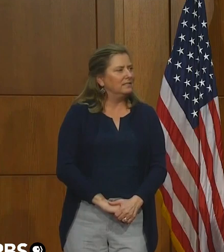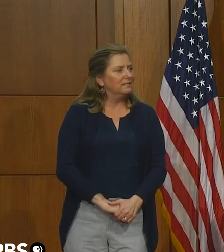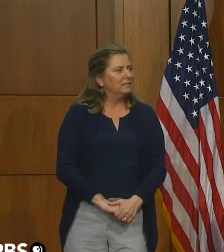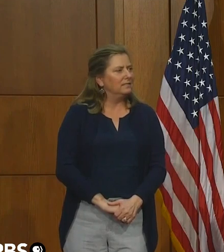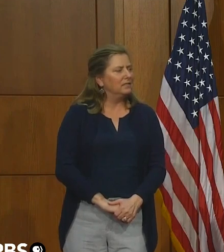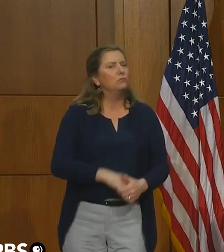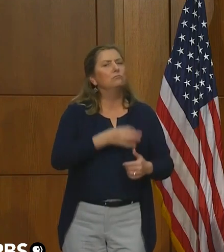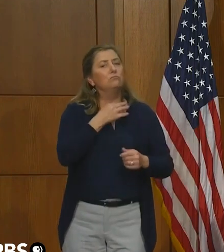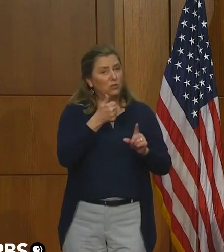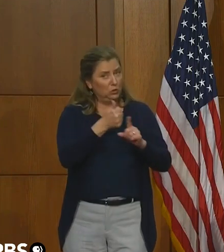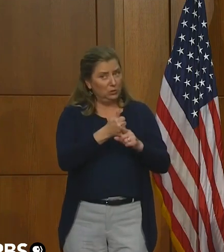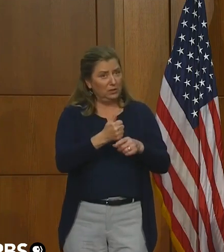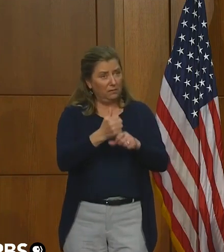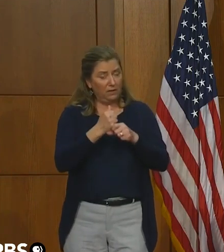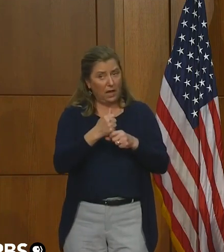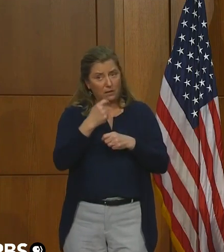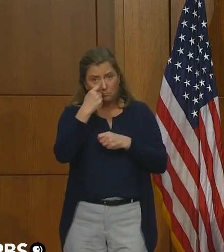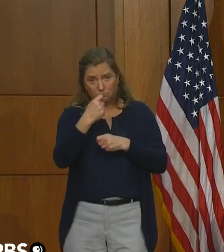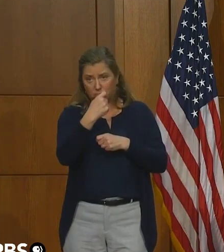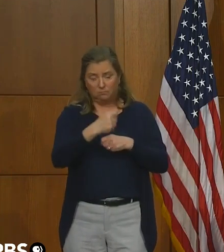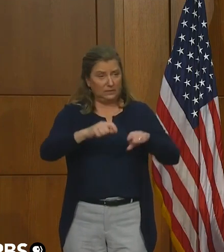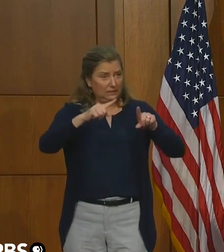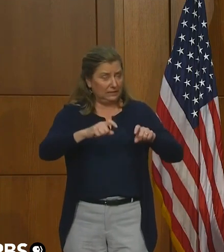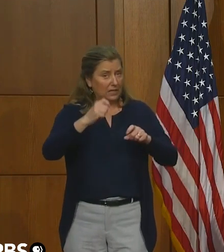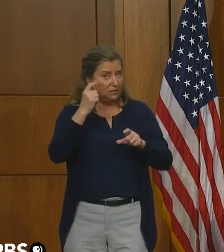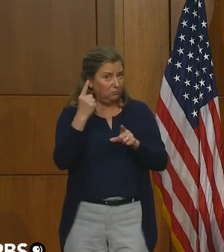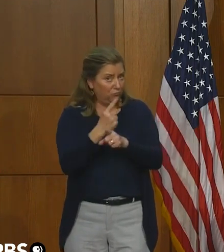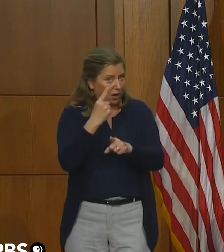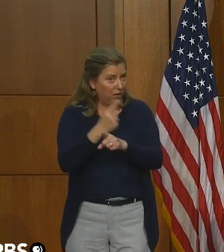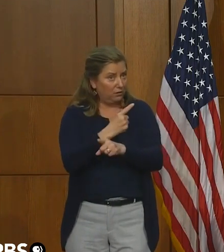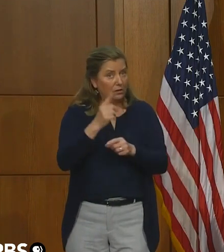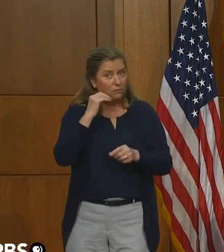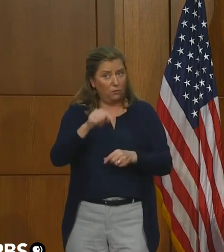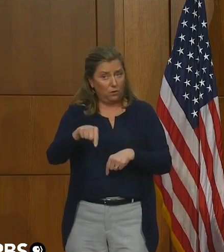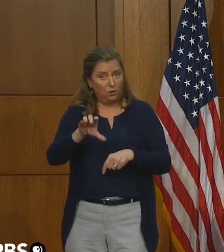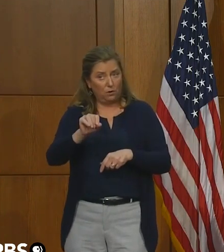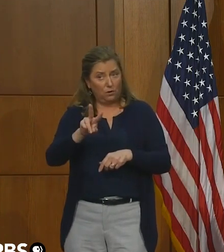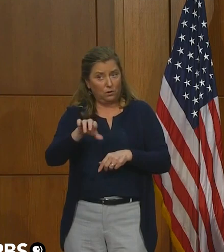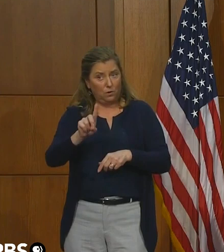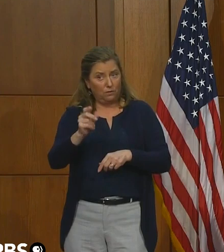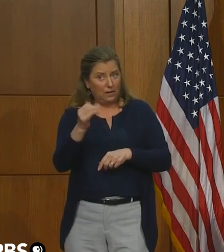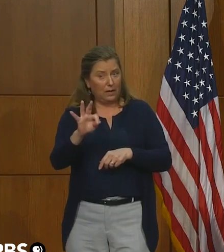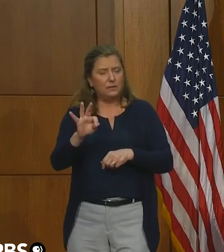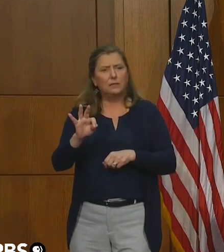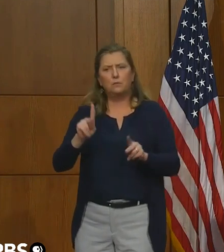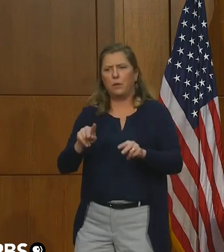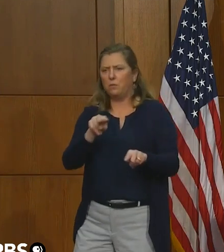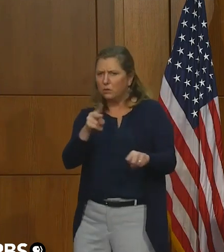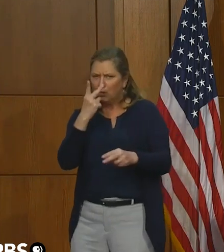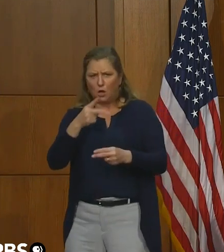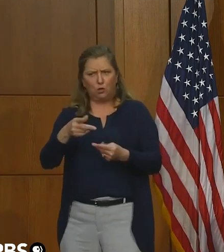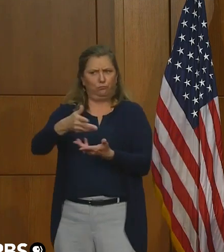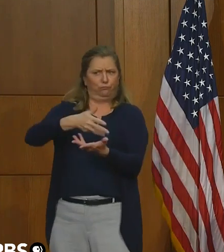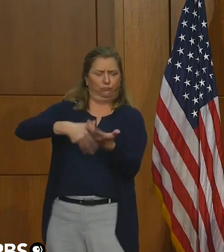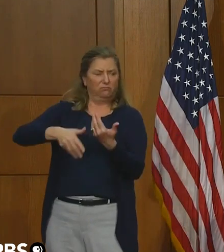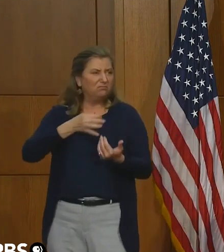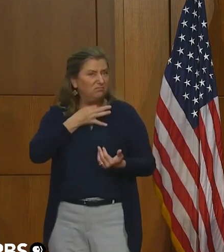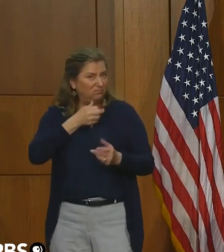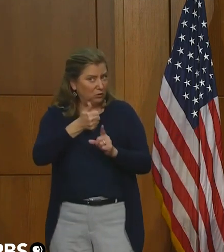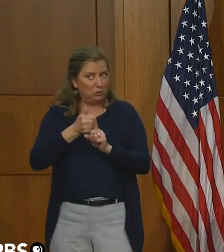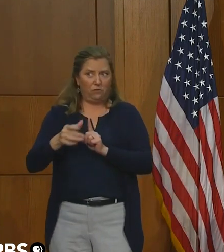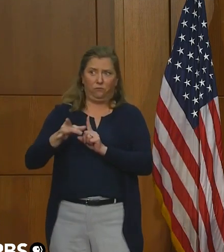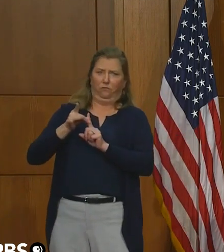Tested regularly for COVID-19. I know people who saw you interacting with people pretty closely over the weekend wondered whether you exposed yourself.